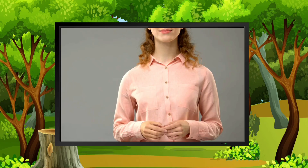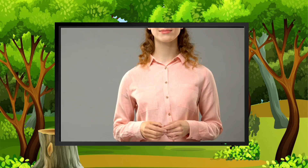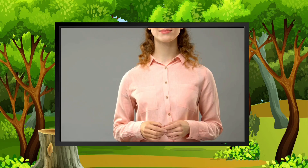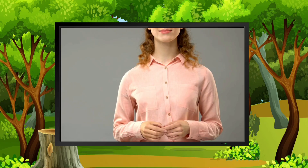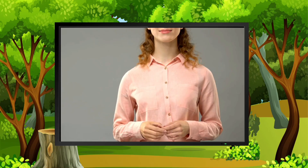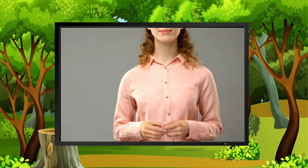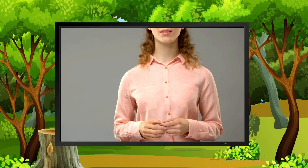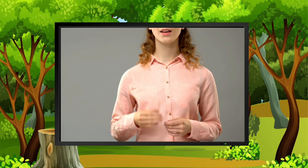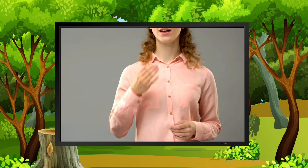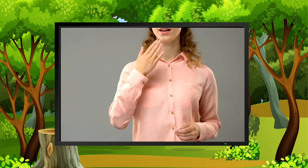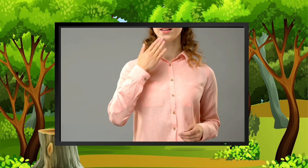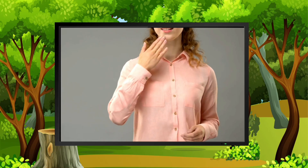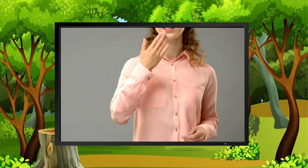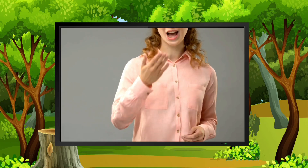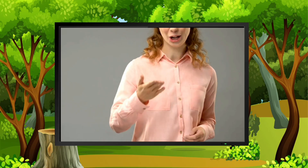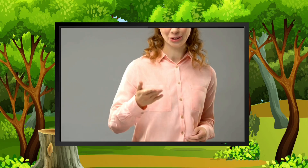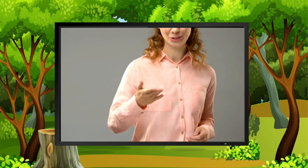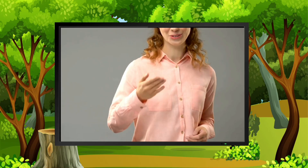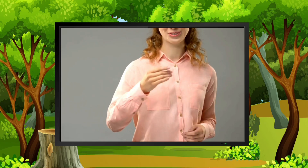Thank you.